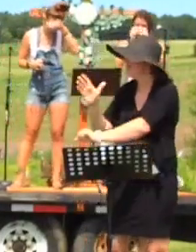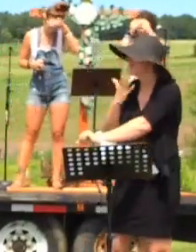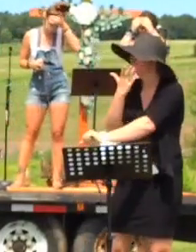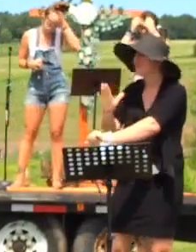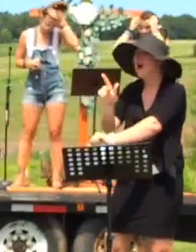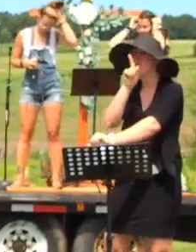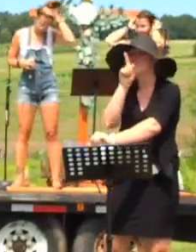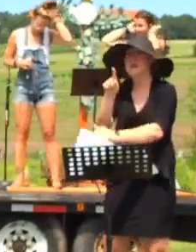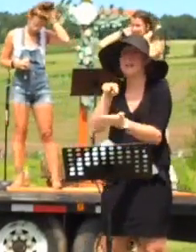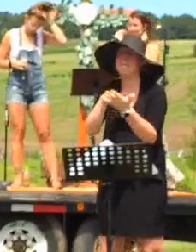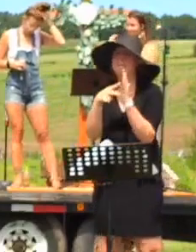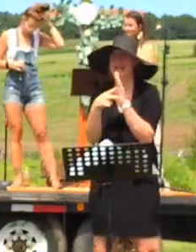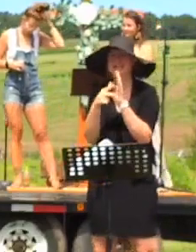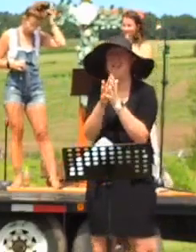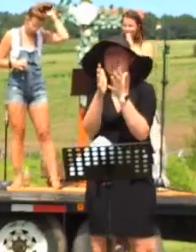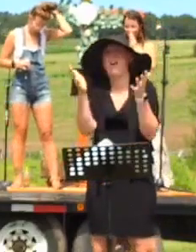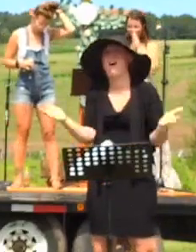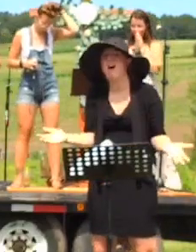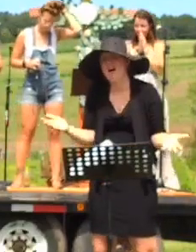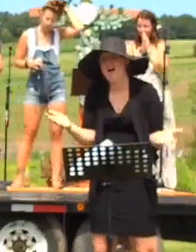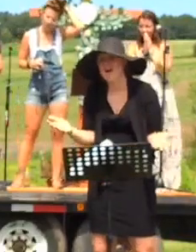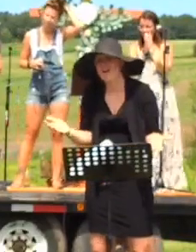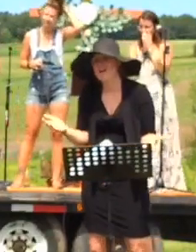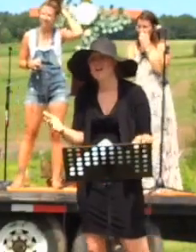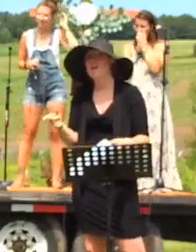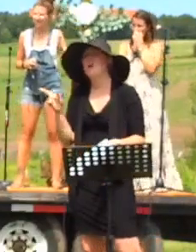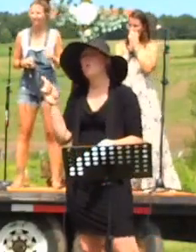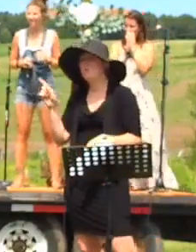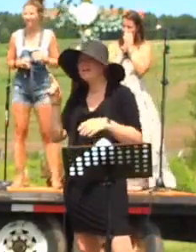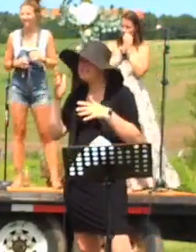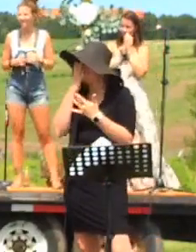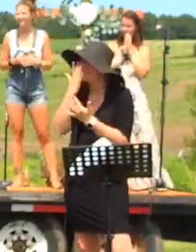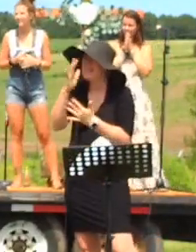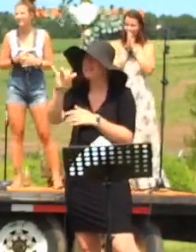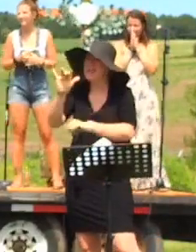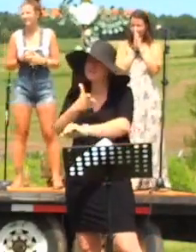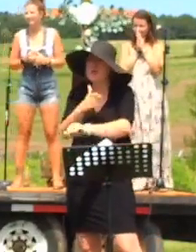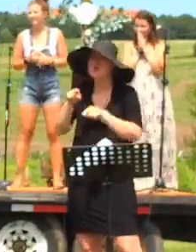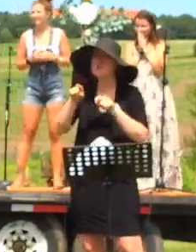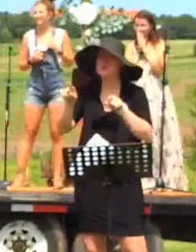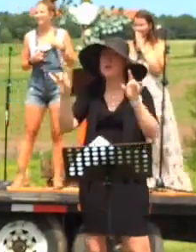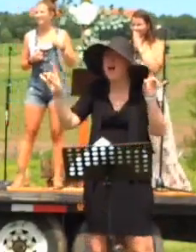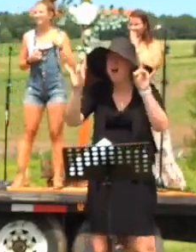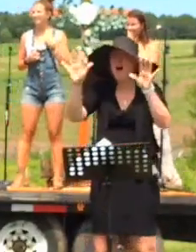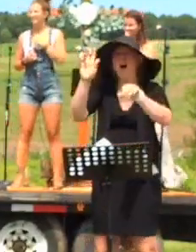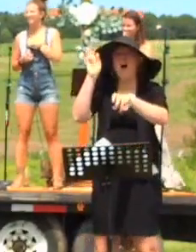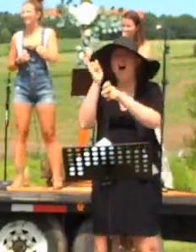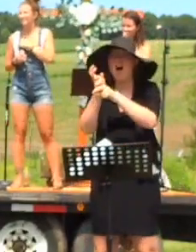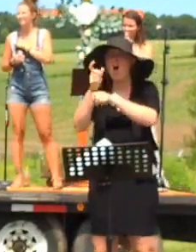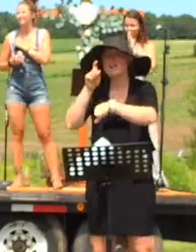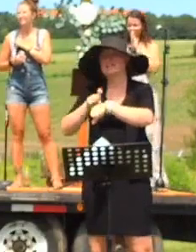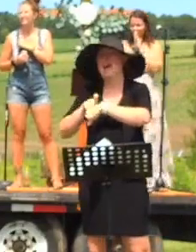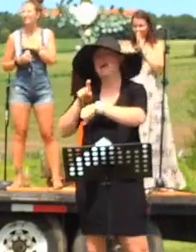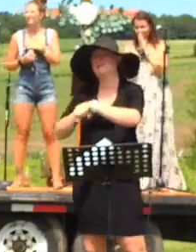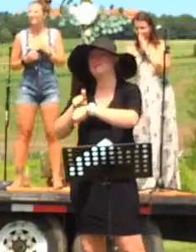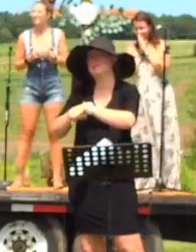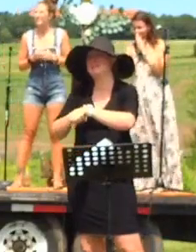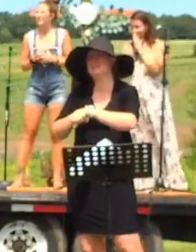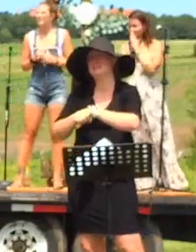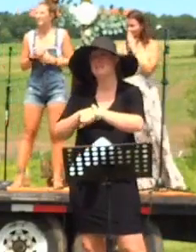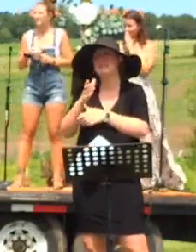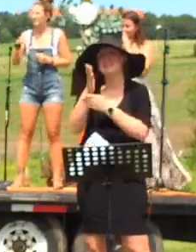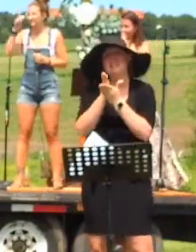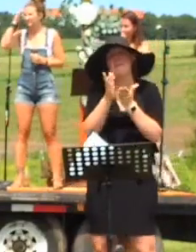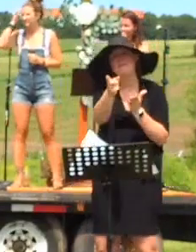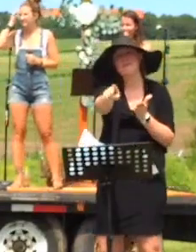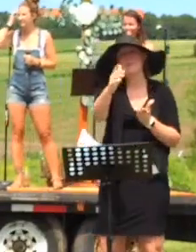We tend to do it in times of great trouble and when we need to be reminded. And some of you